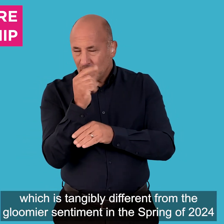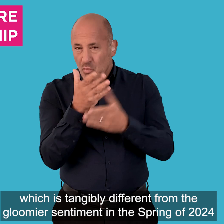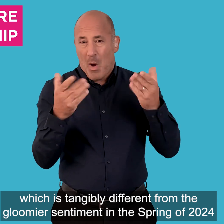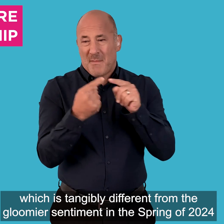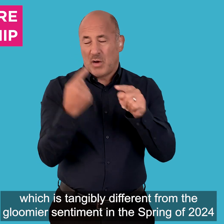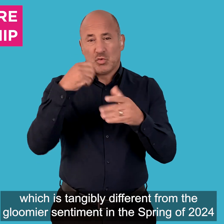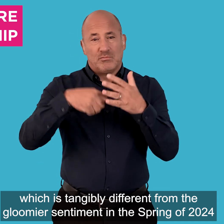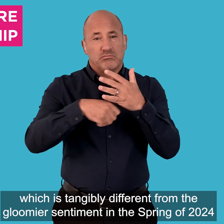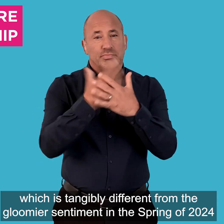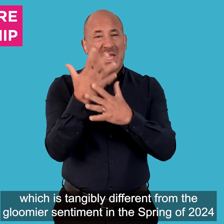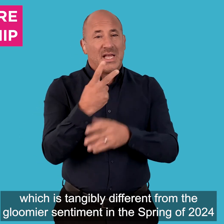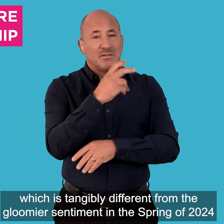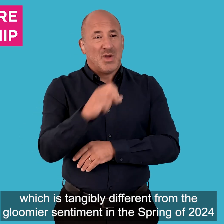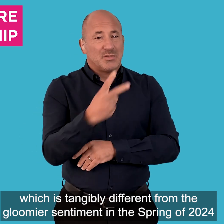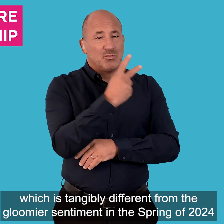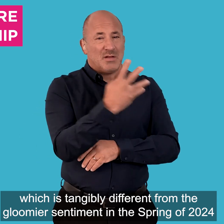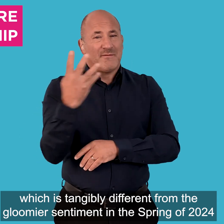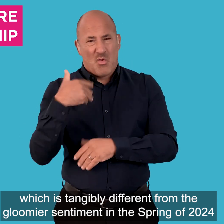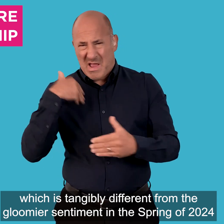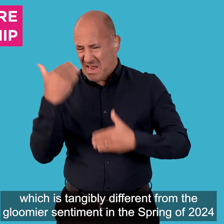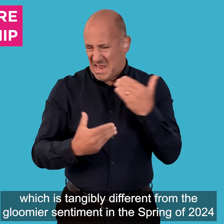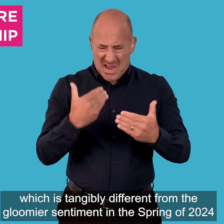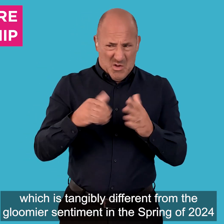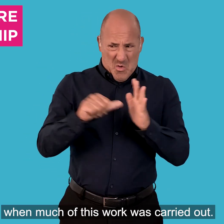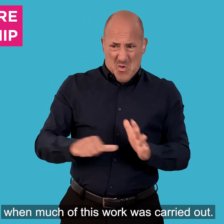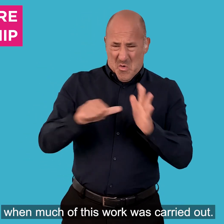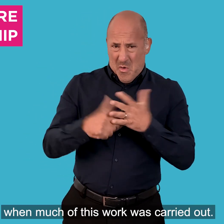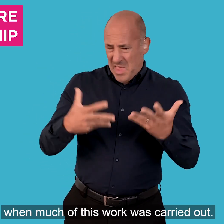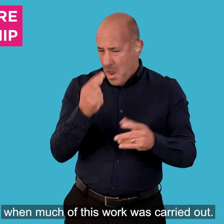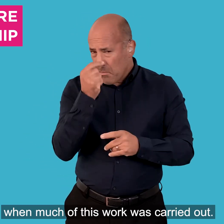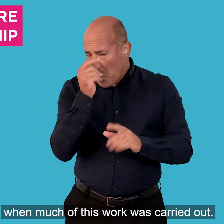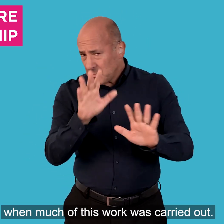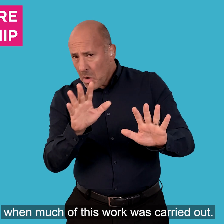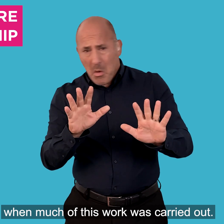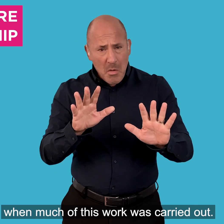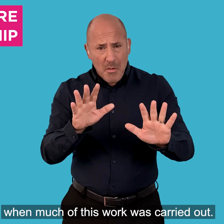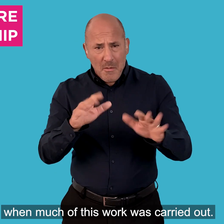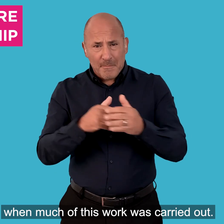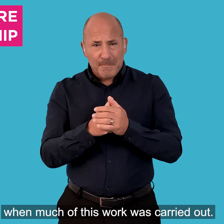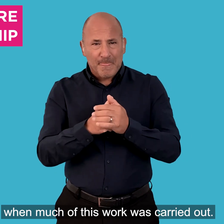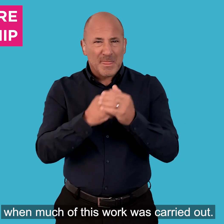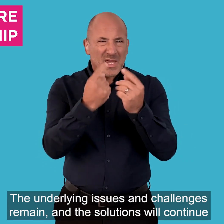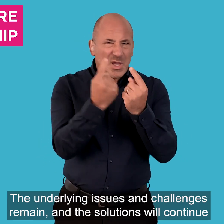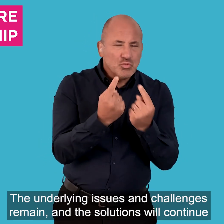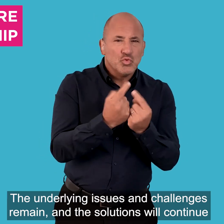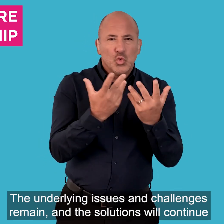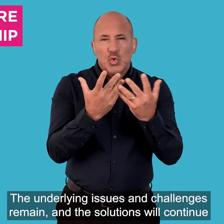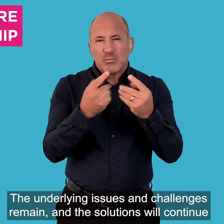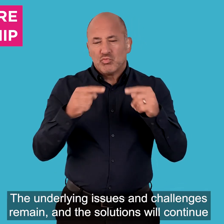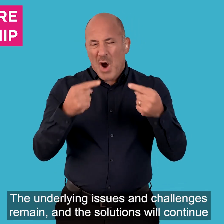possibility which is tangibly different from the gloomier sentiment in the spring of 2024 when much of this work was carried out.